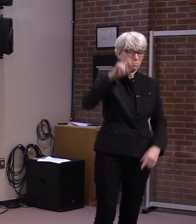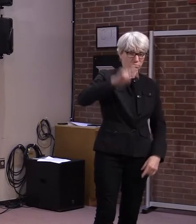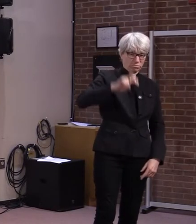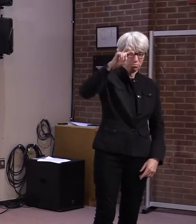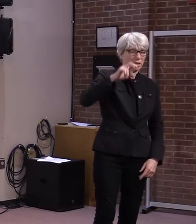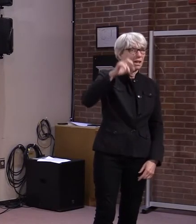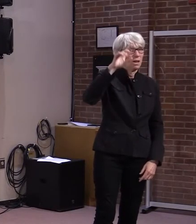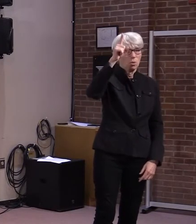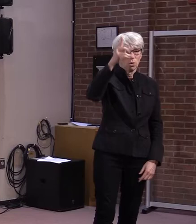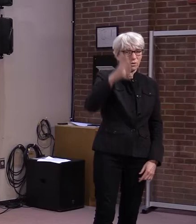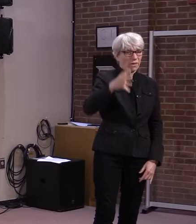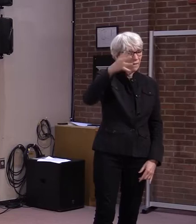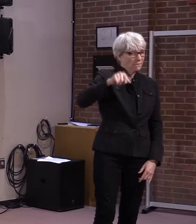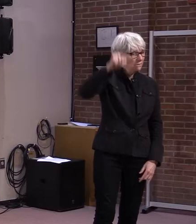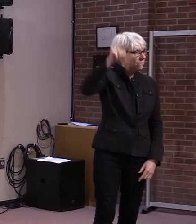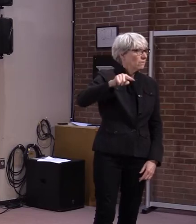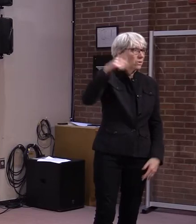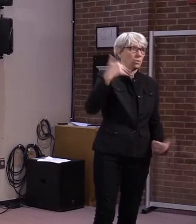So